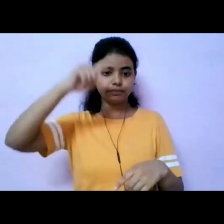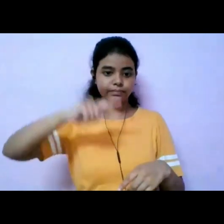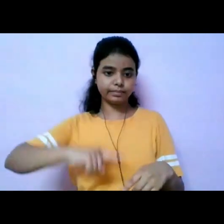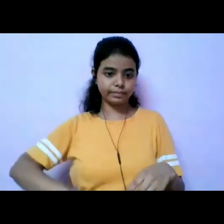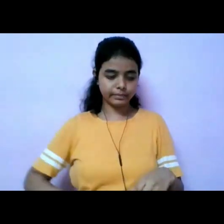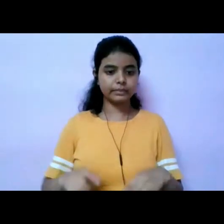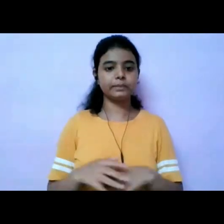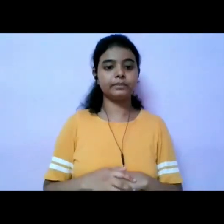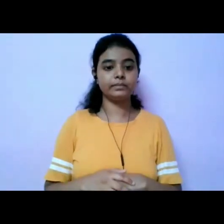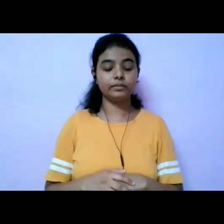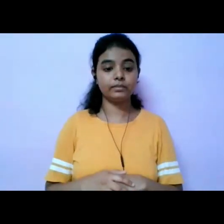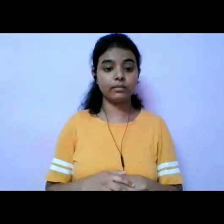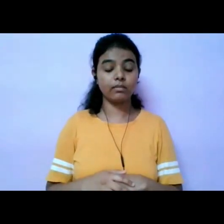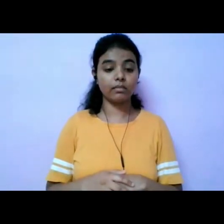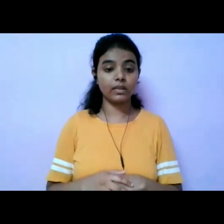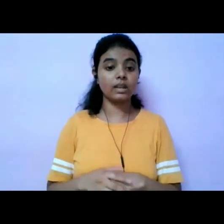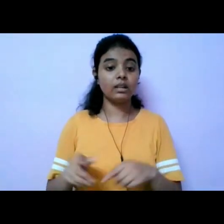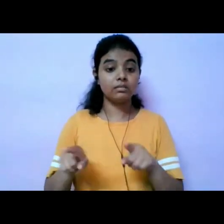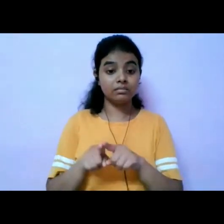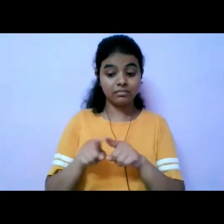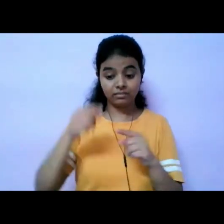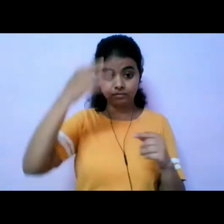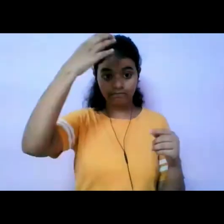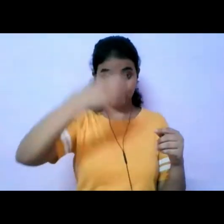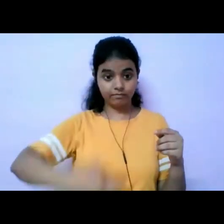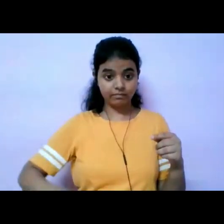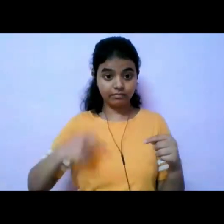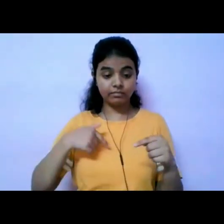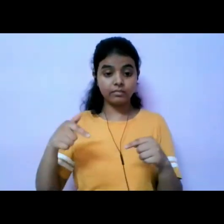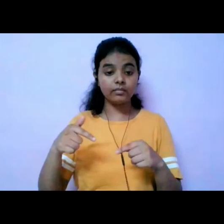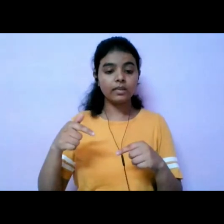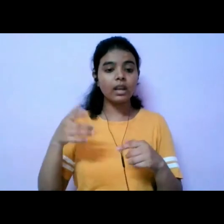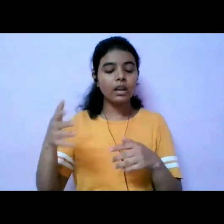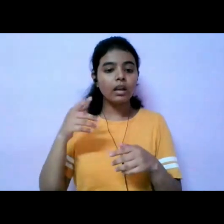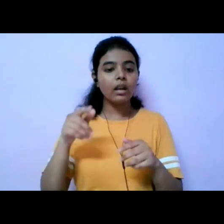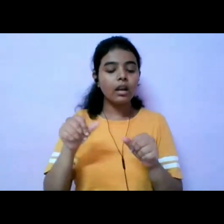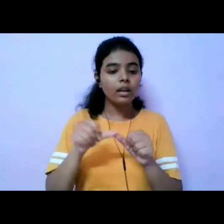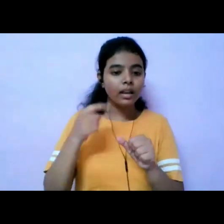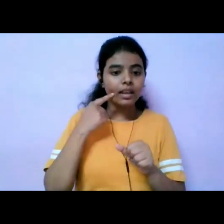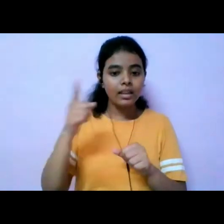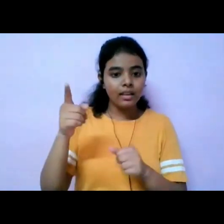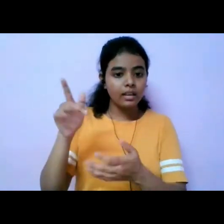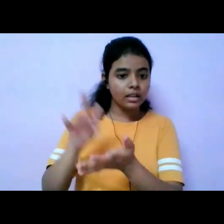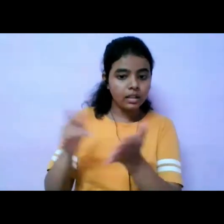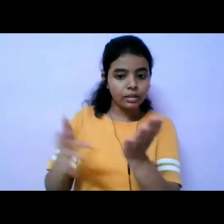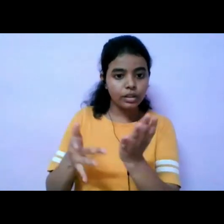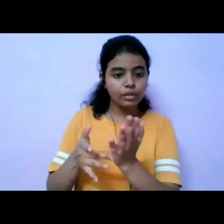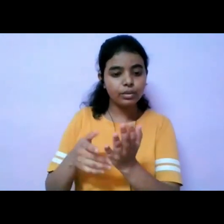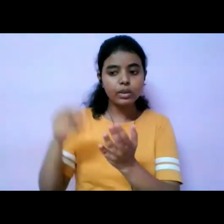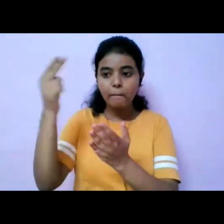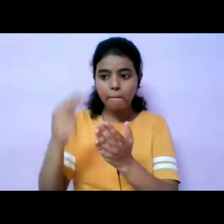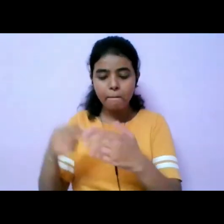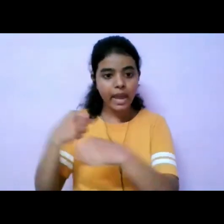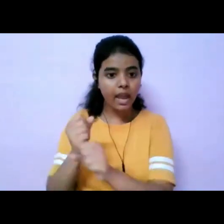The algorithms that run the artificial intelligence that does the scanning are designed